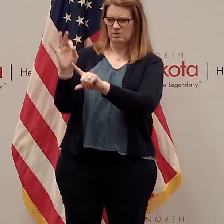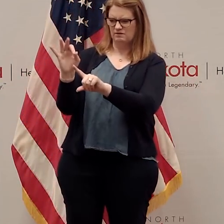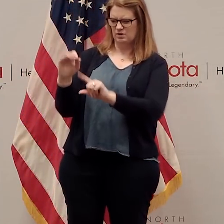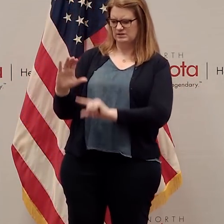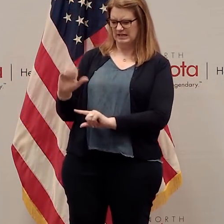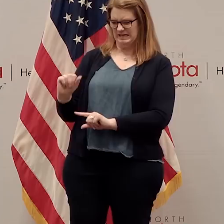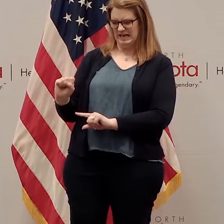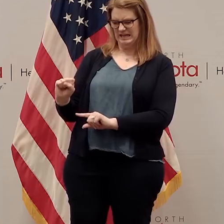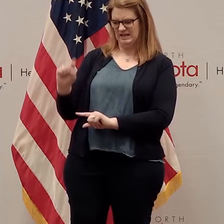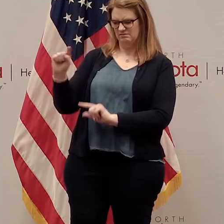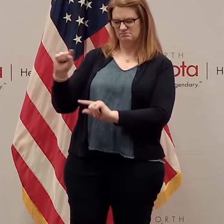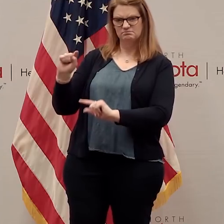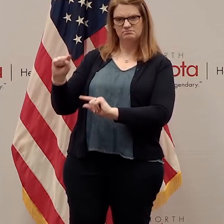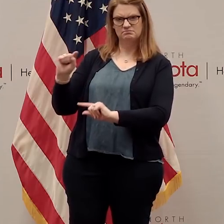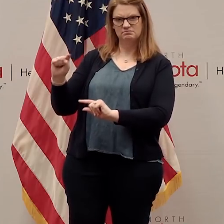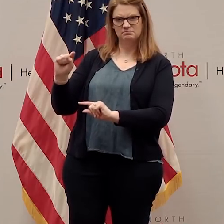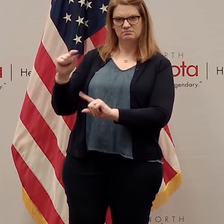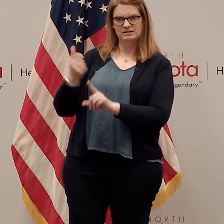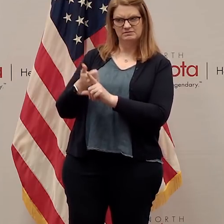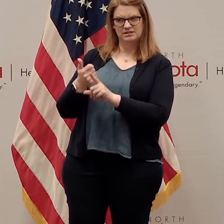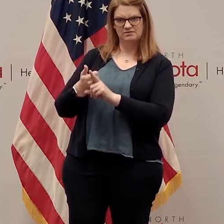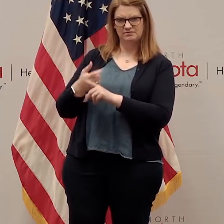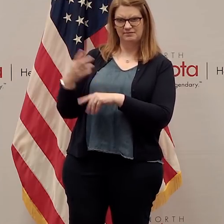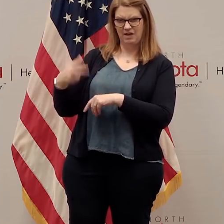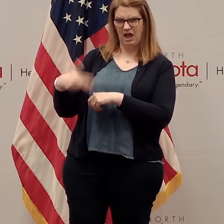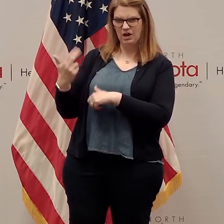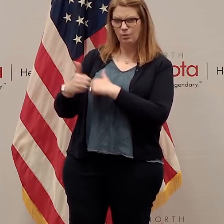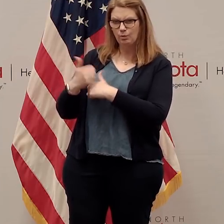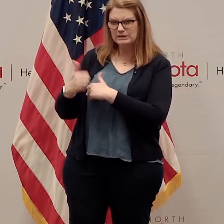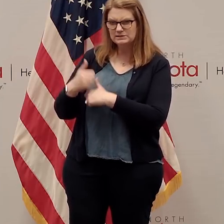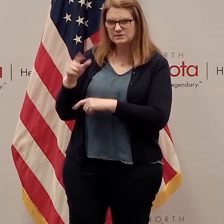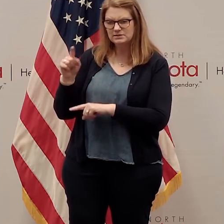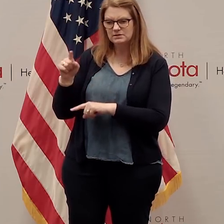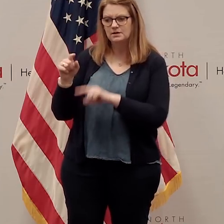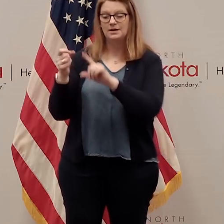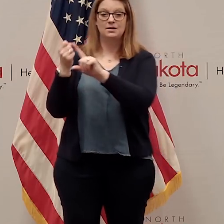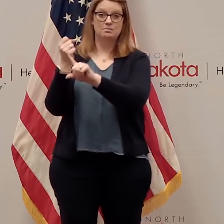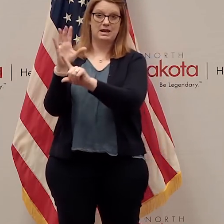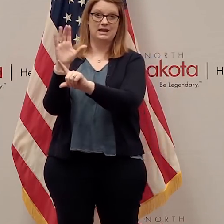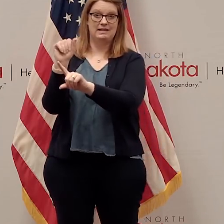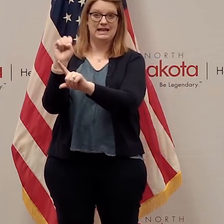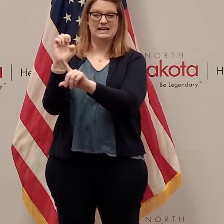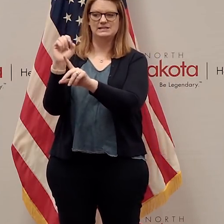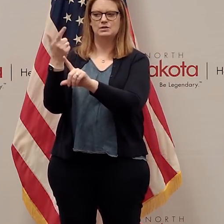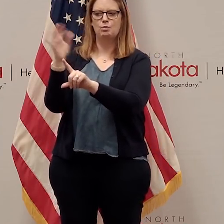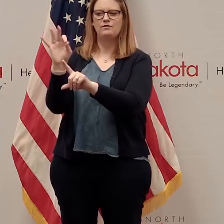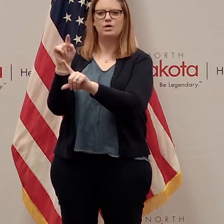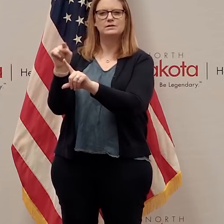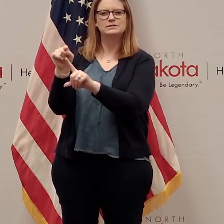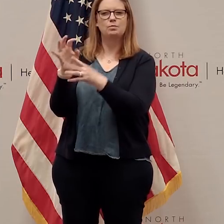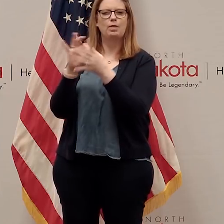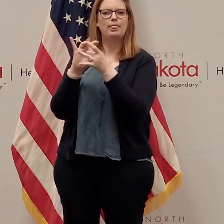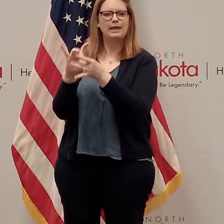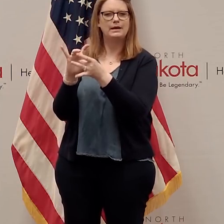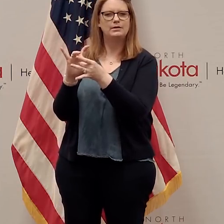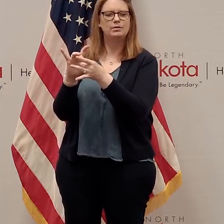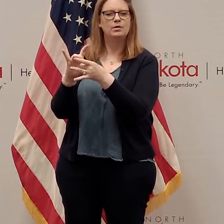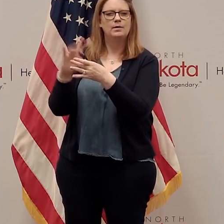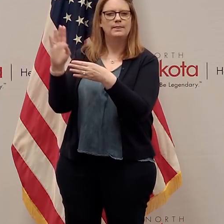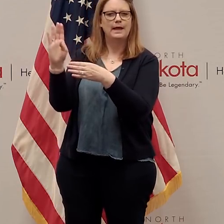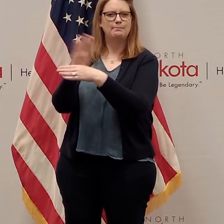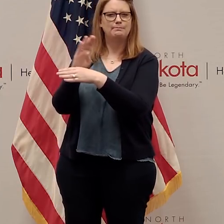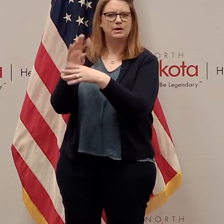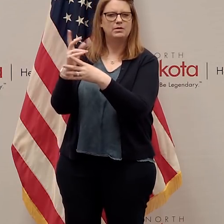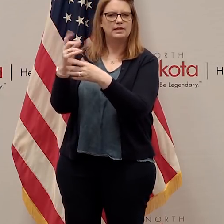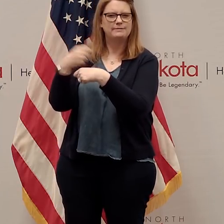Cass? Don't they represent a big risk? Many of the cases in Grand Forks related to the commercial plant